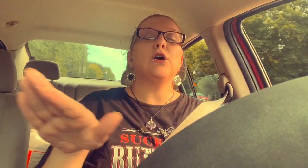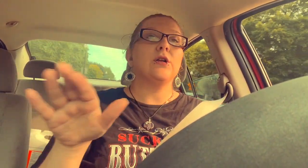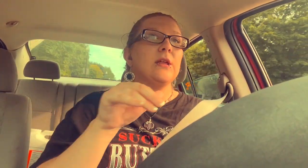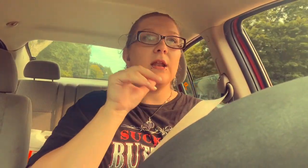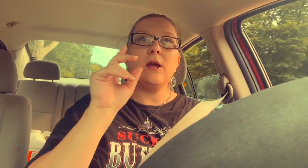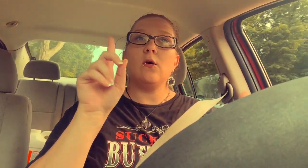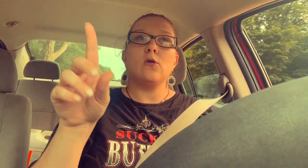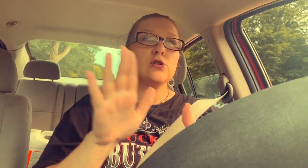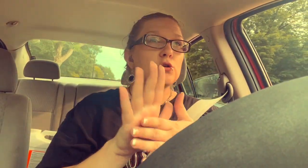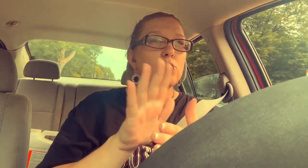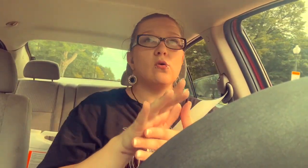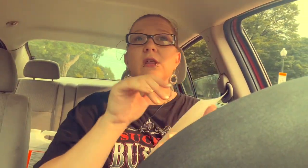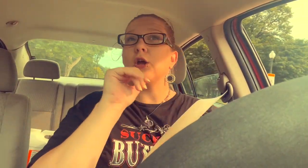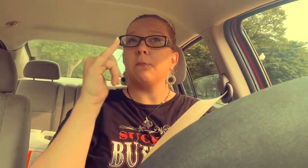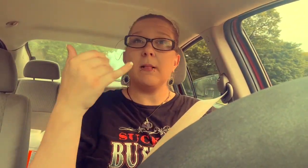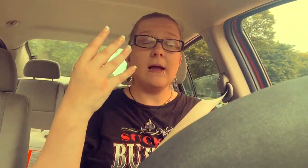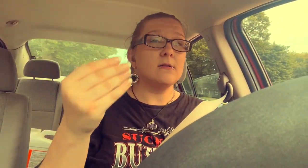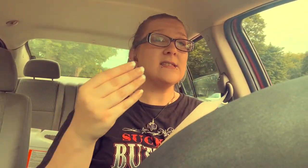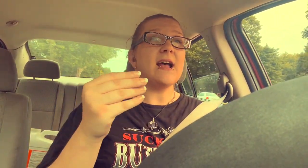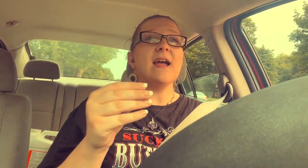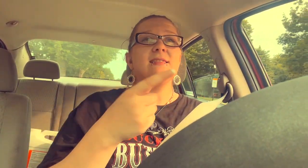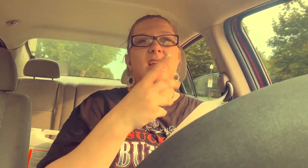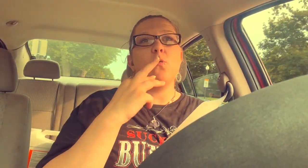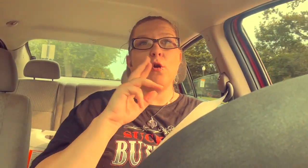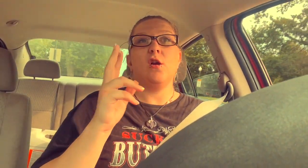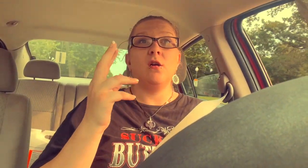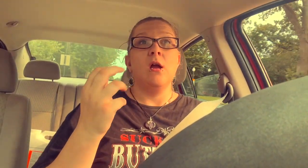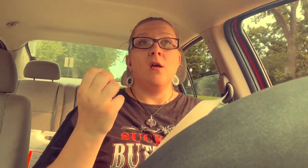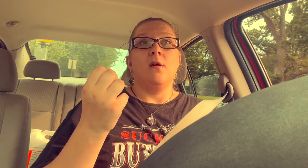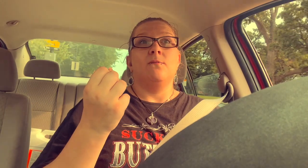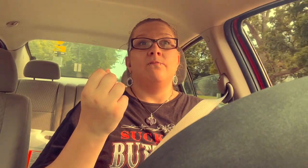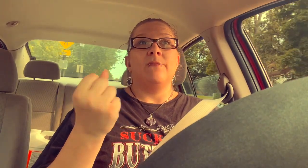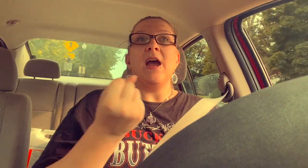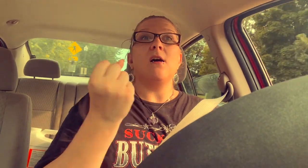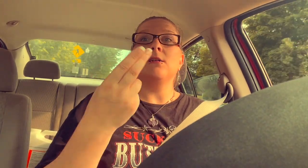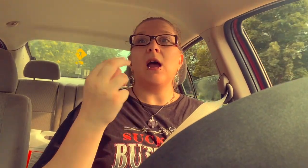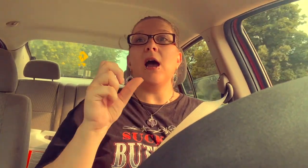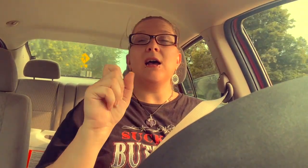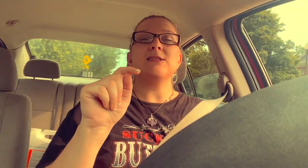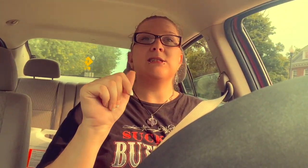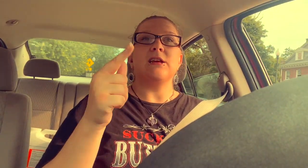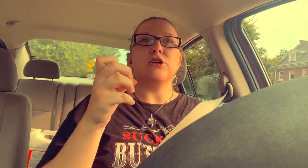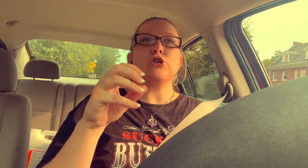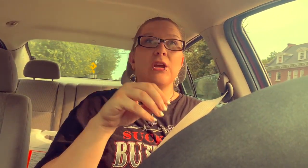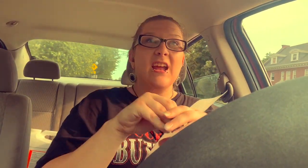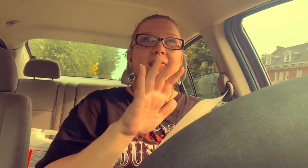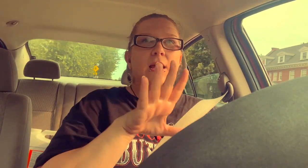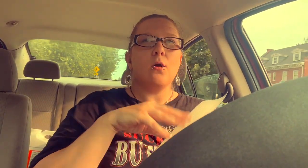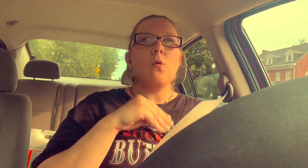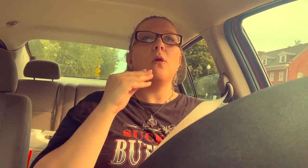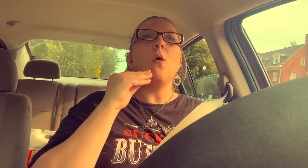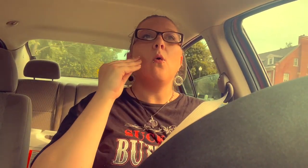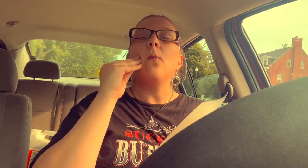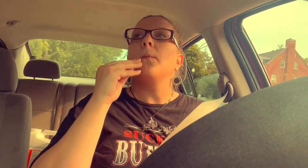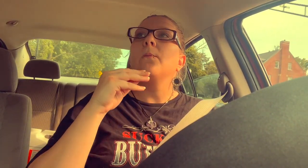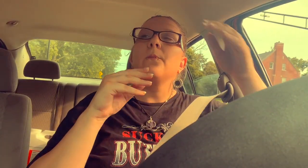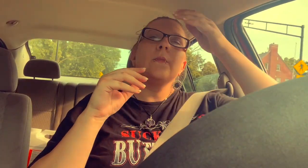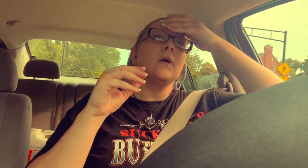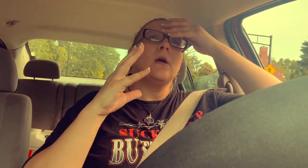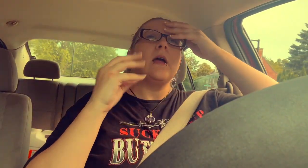They didn't go to school, they couldn't play outside, they were held hostage in their own home. And